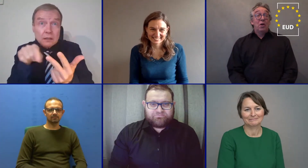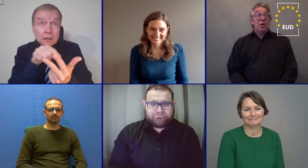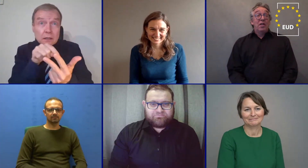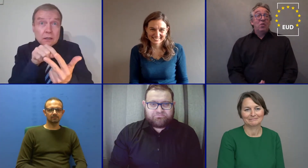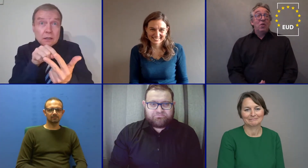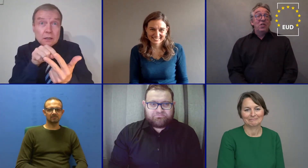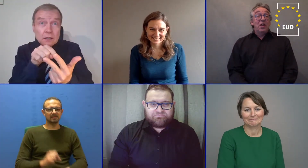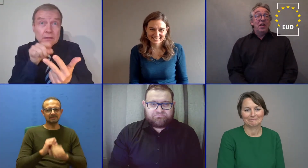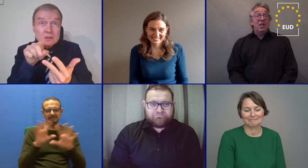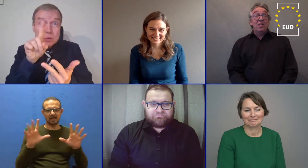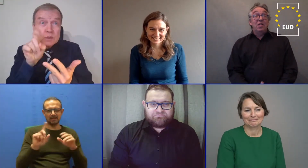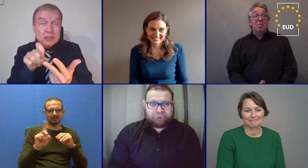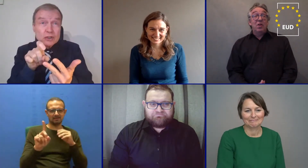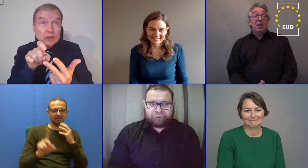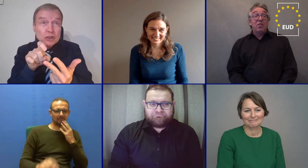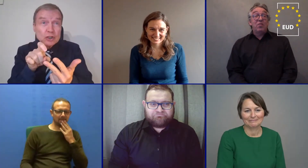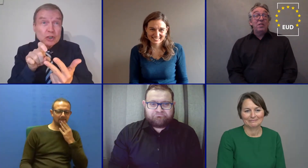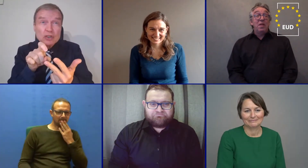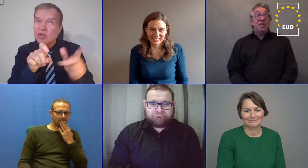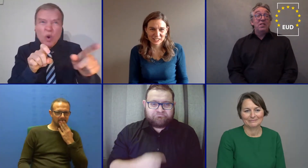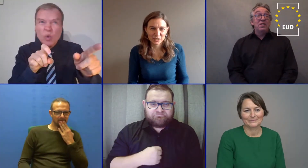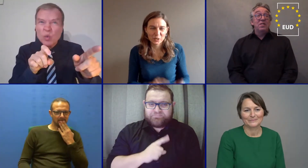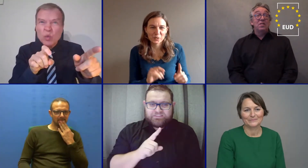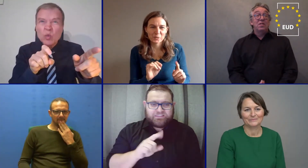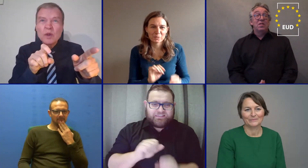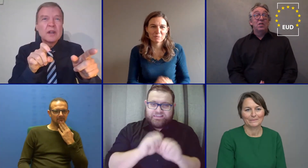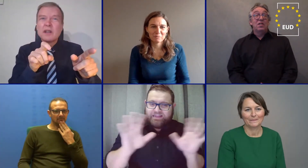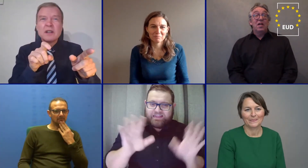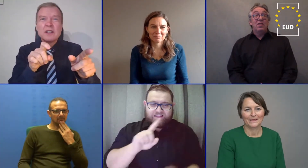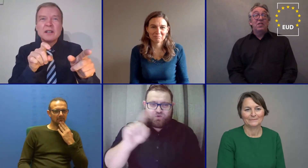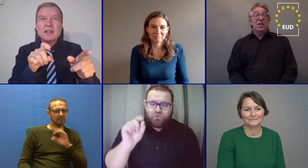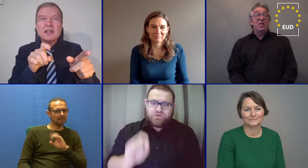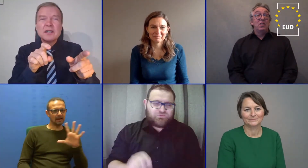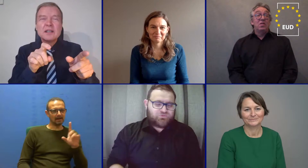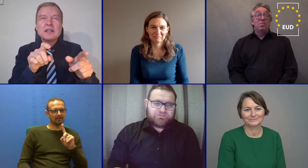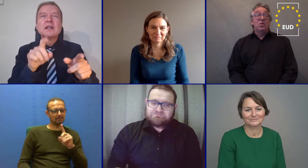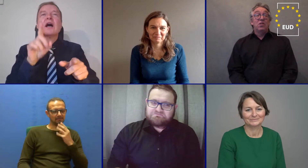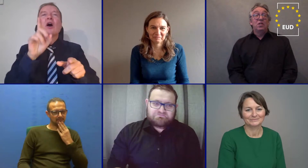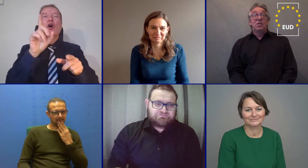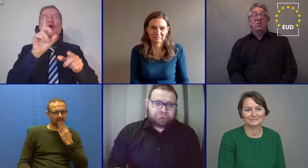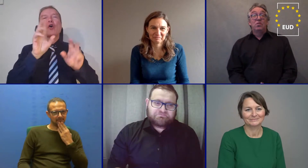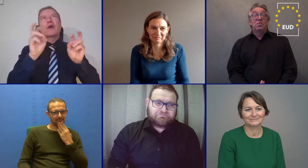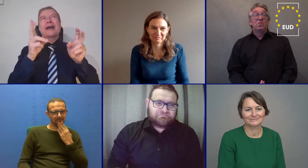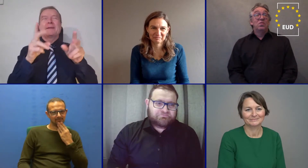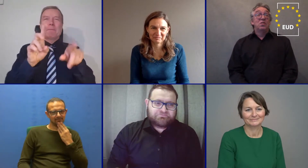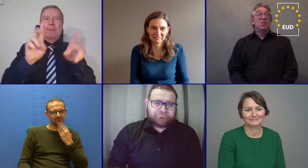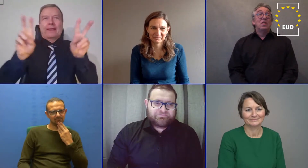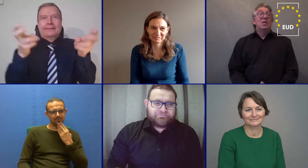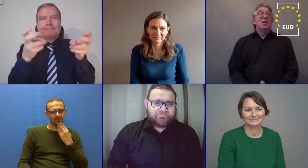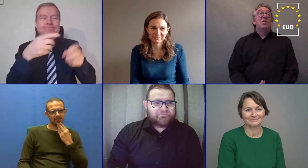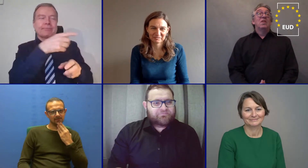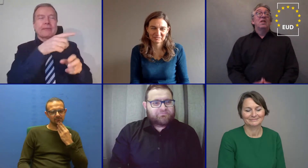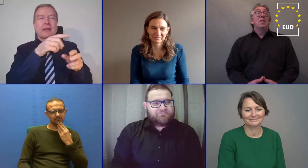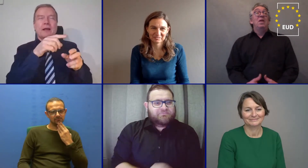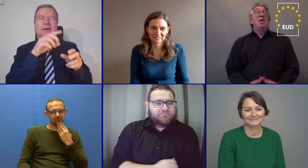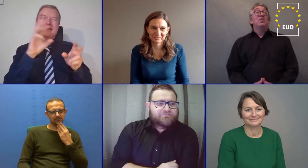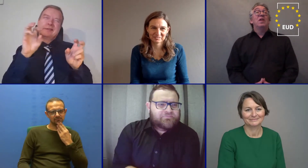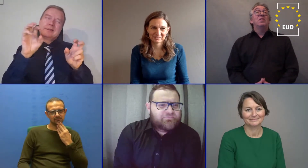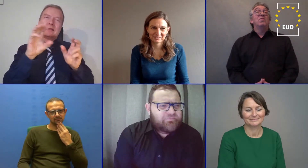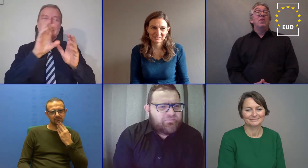Is the question clear? Looking at the three speakers? David is saying no. Bojan, no. All right, let me try to